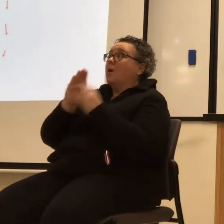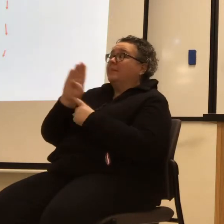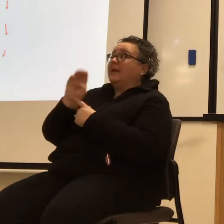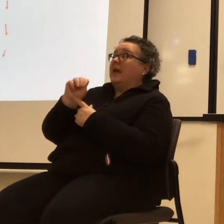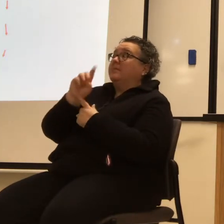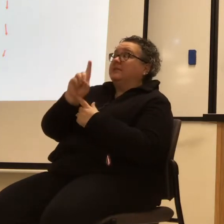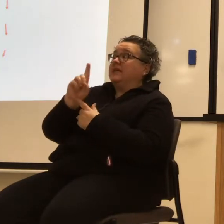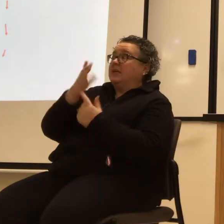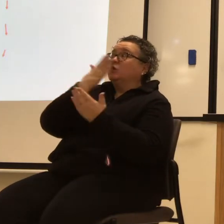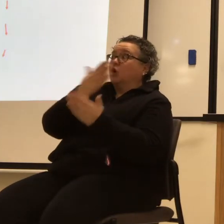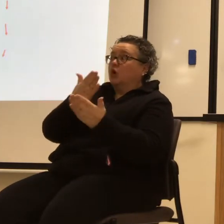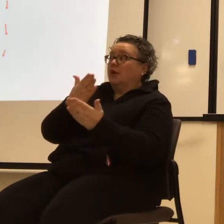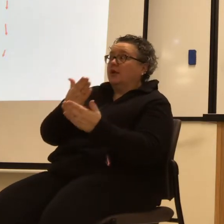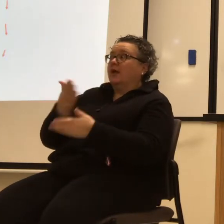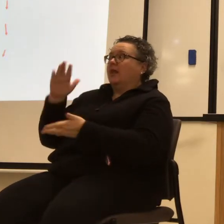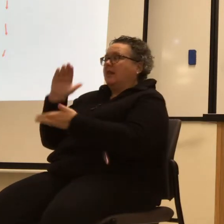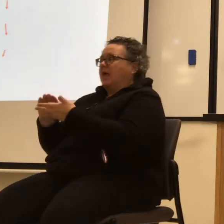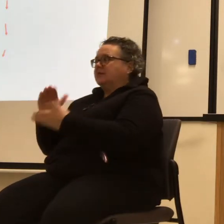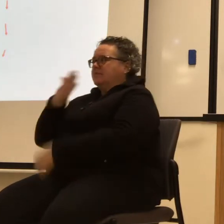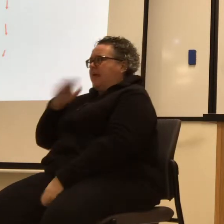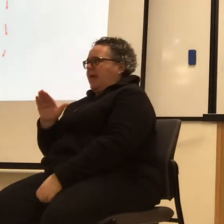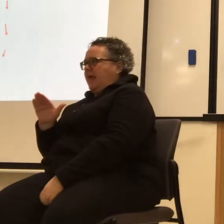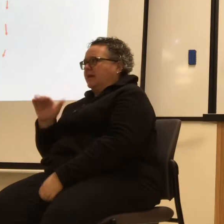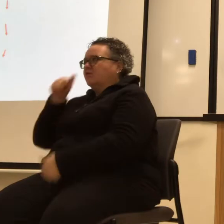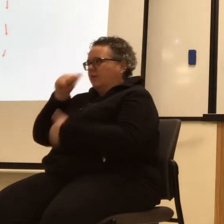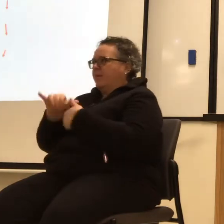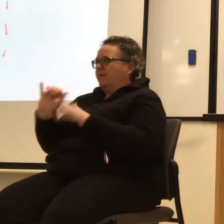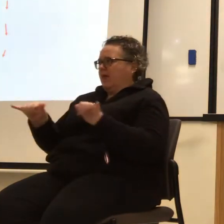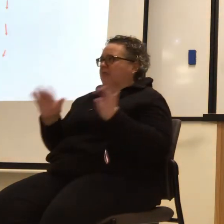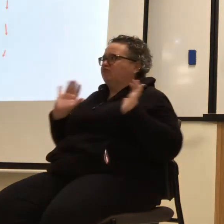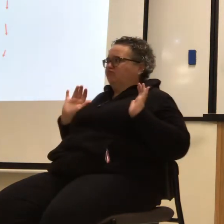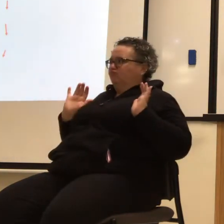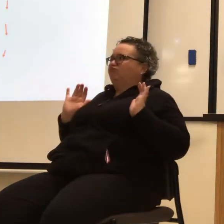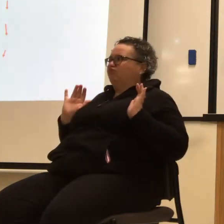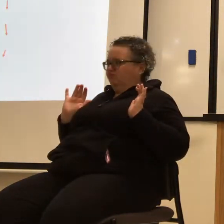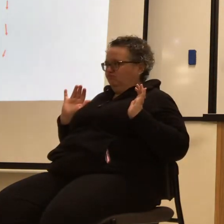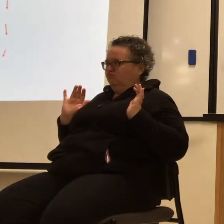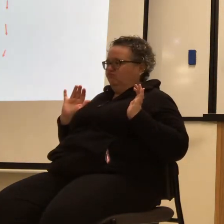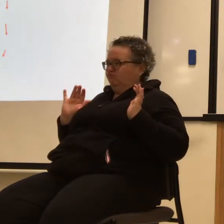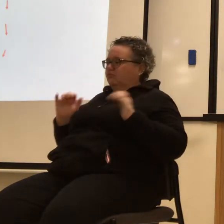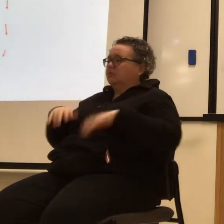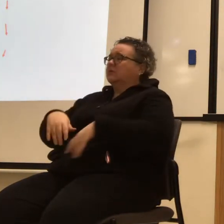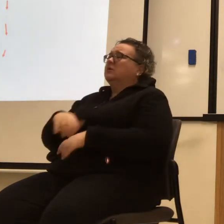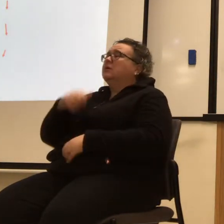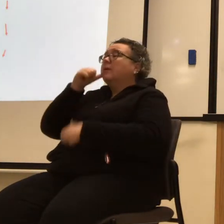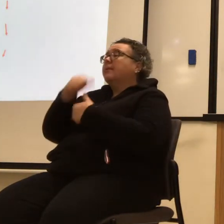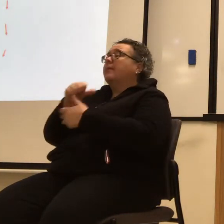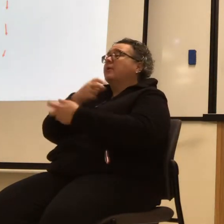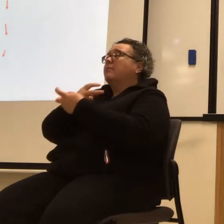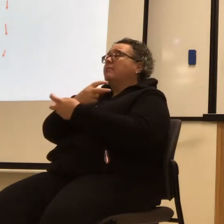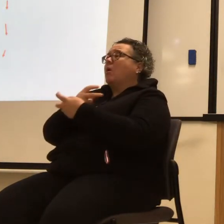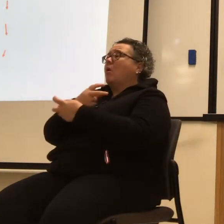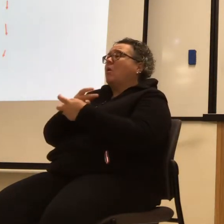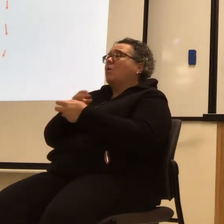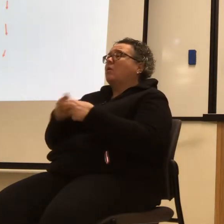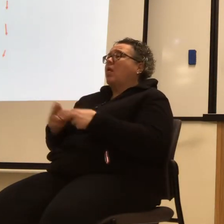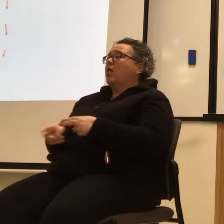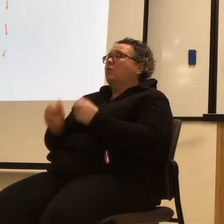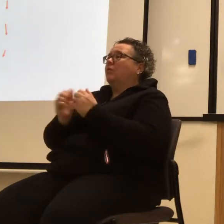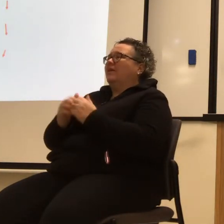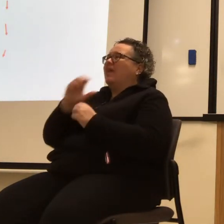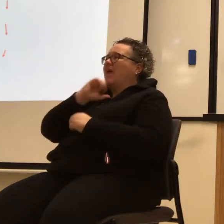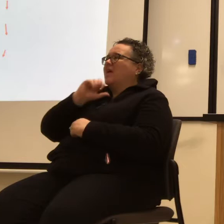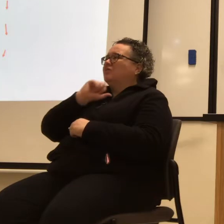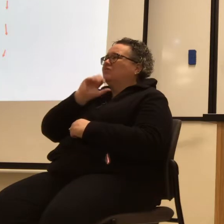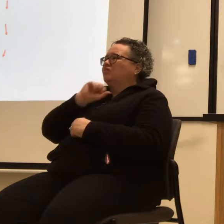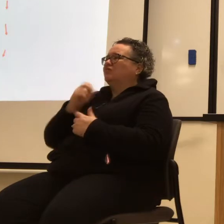Less BMD, bad. Just remember that. You have bone loss with age. Remember, after 30, it's all downhill. With